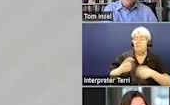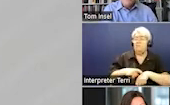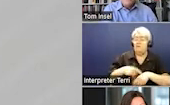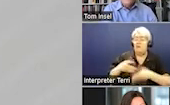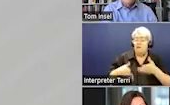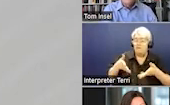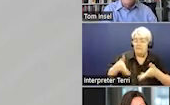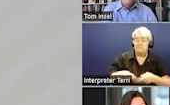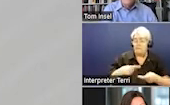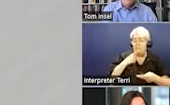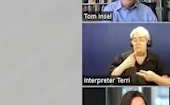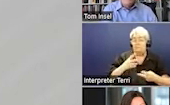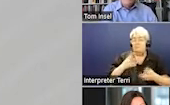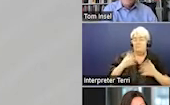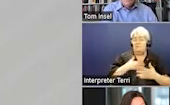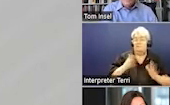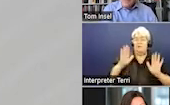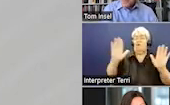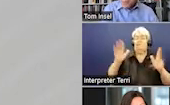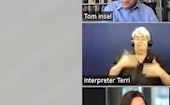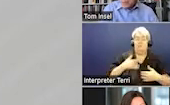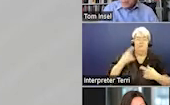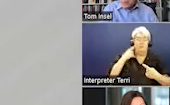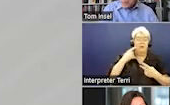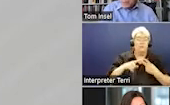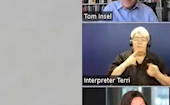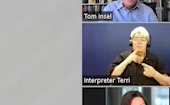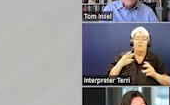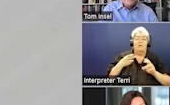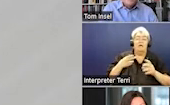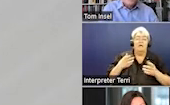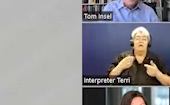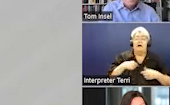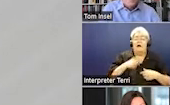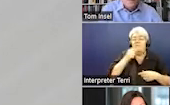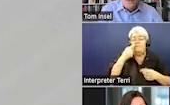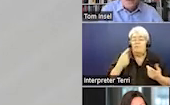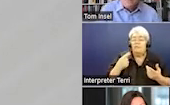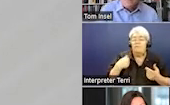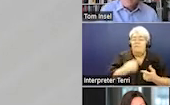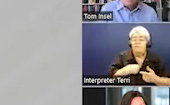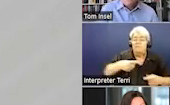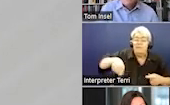but I'd love to hear, you know, as I said at the beginning, I don't think this is an area that we've quite